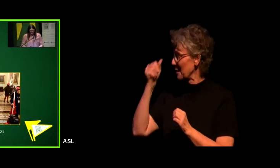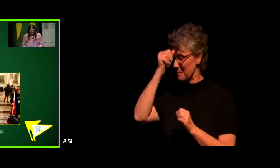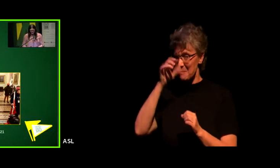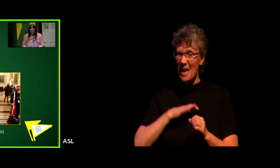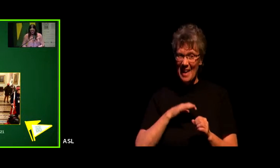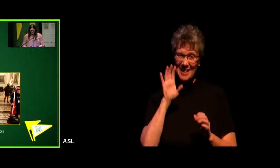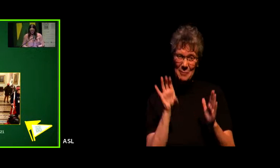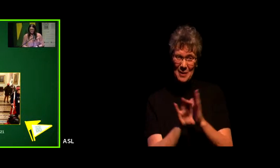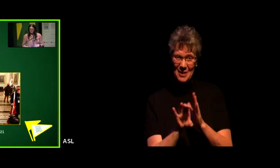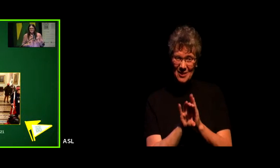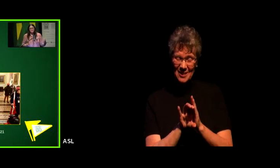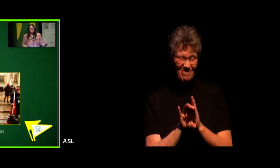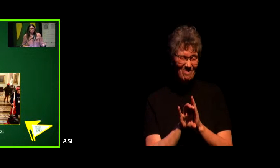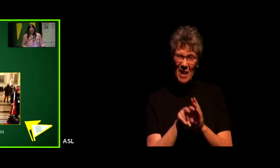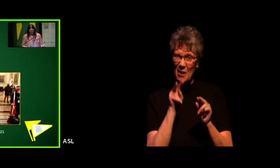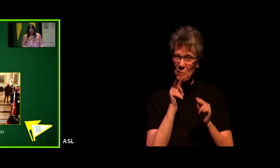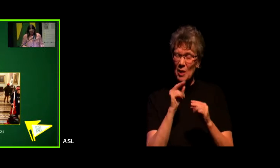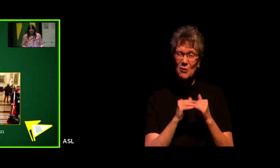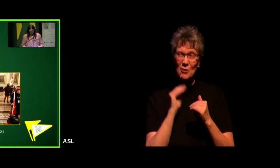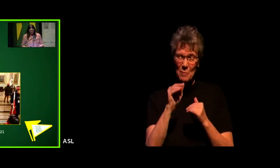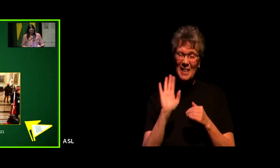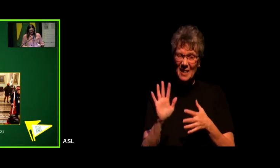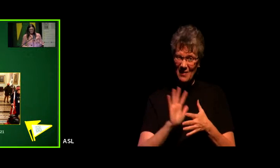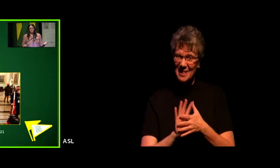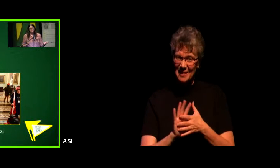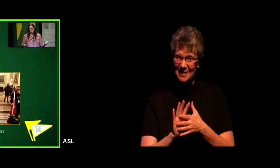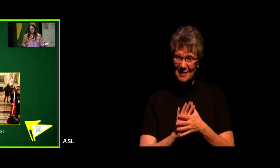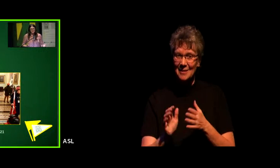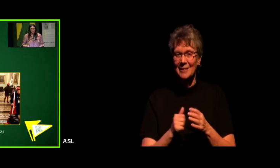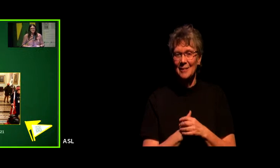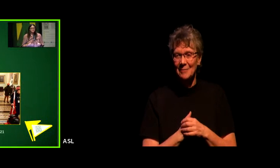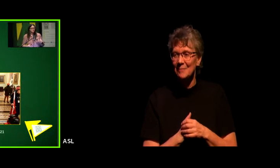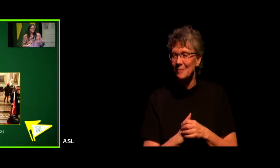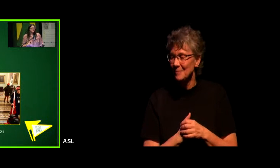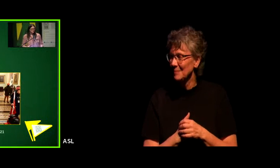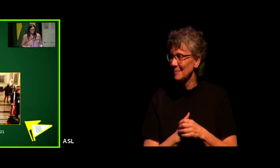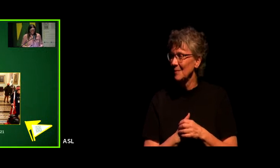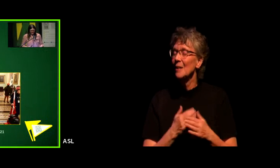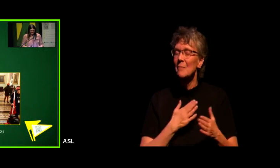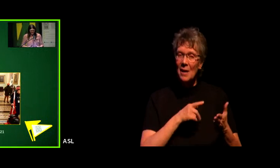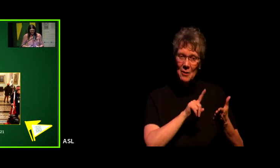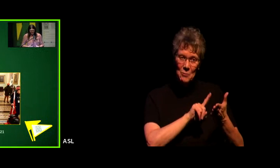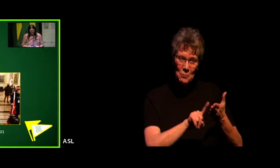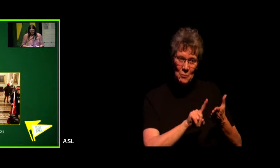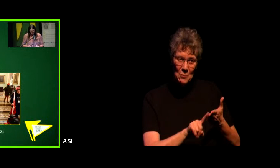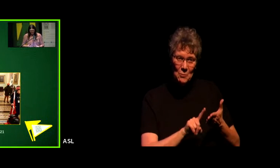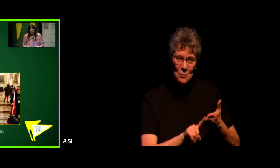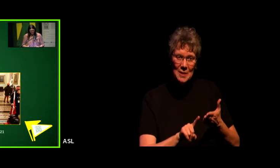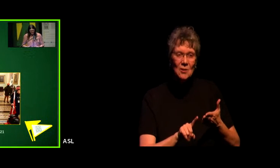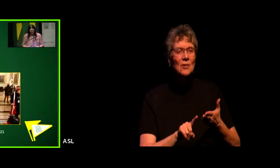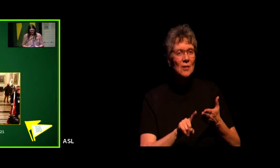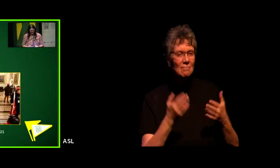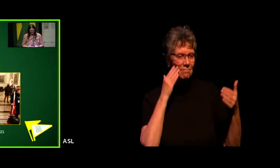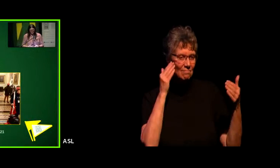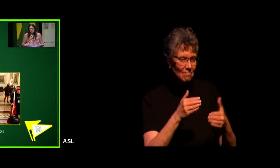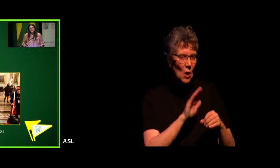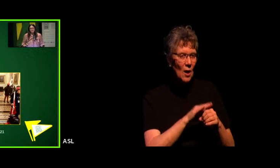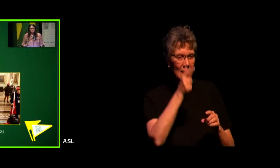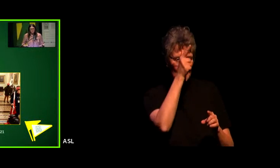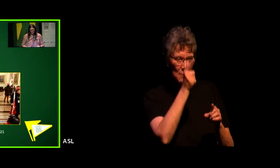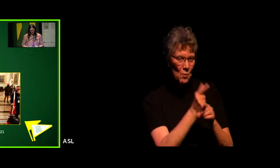My research includes fieldwork in 2 locations, one at Brother 12 settlements in a more traditional sense, and my other field site is